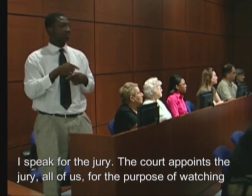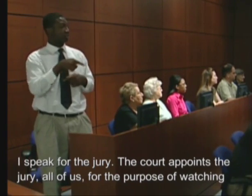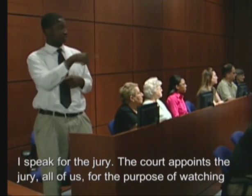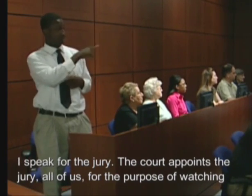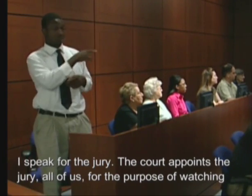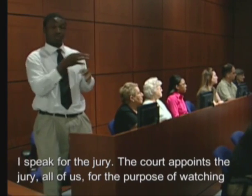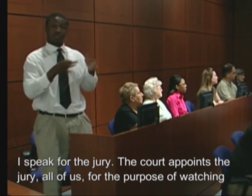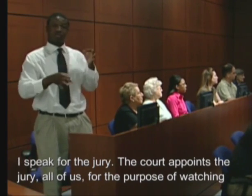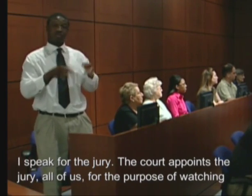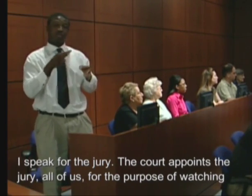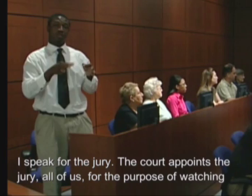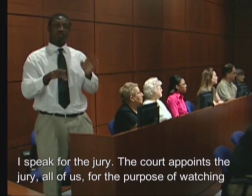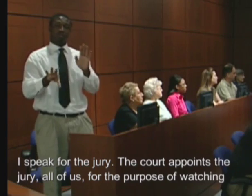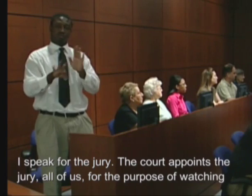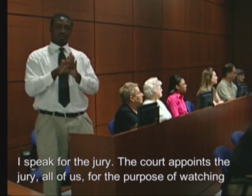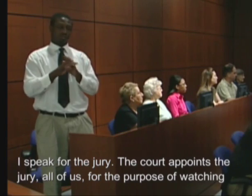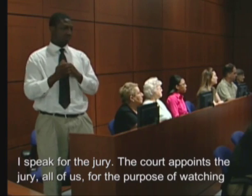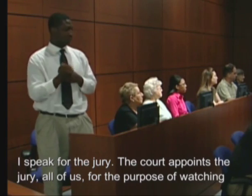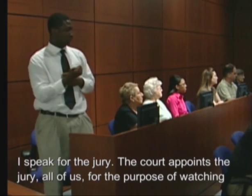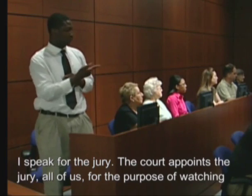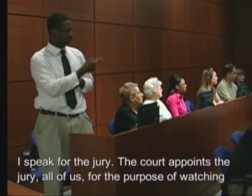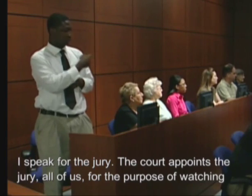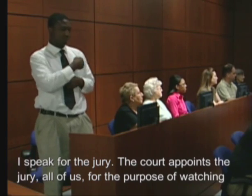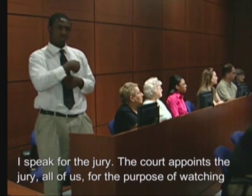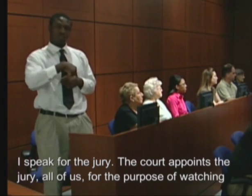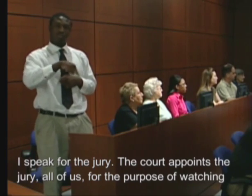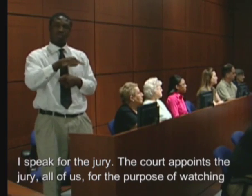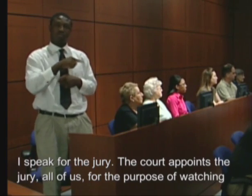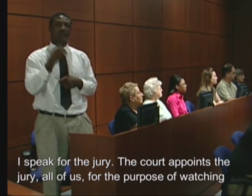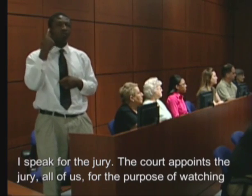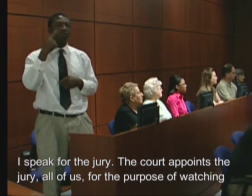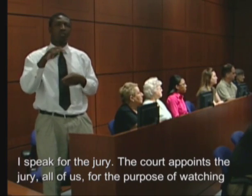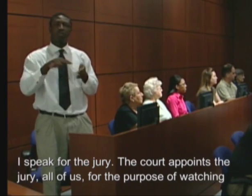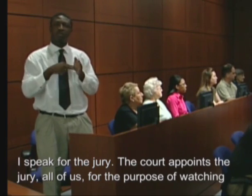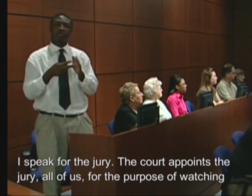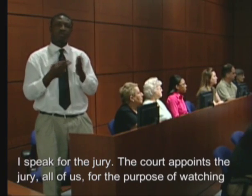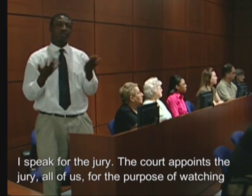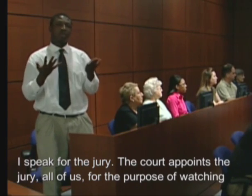The court appoints the jury, all of us, for the purpose of watching the whole trial.